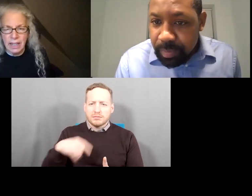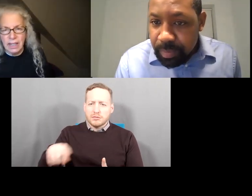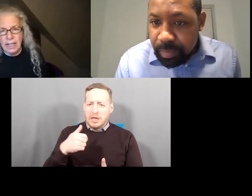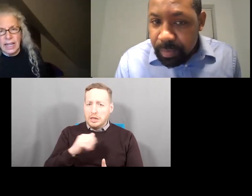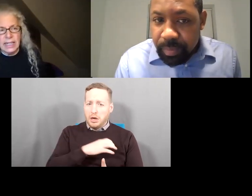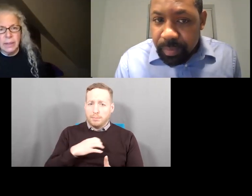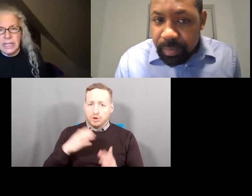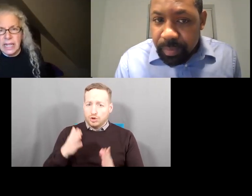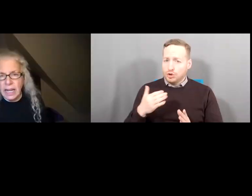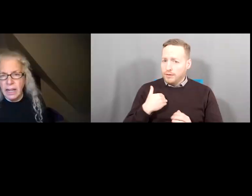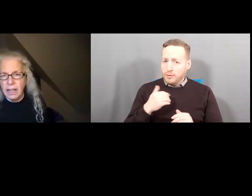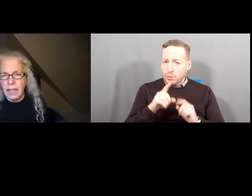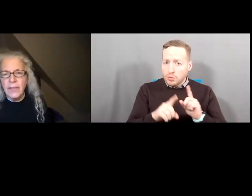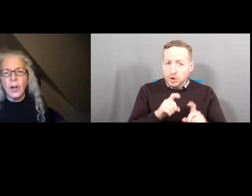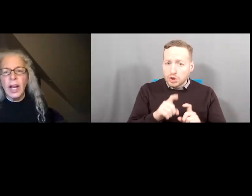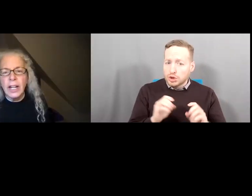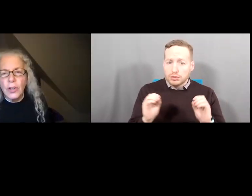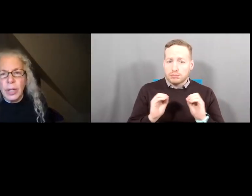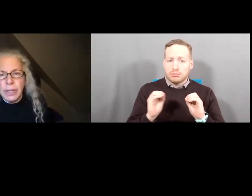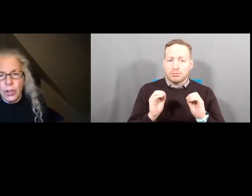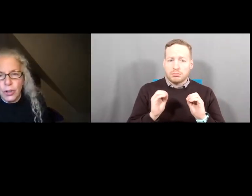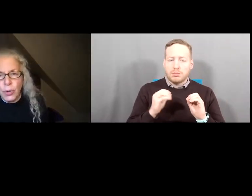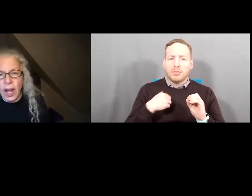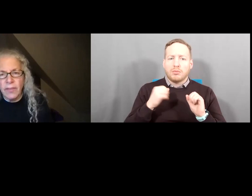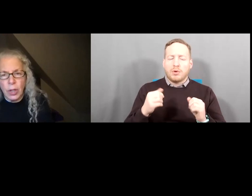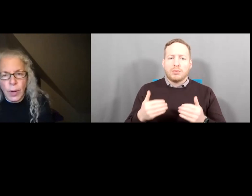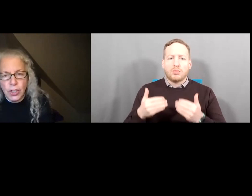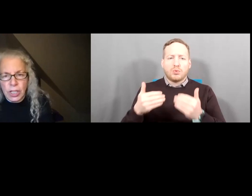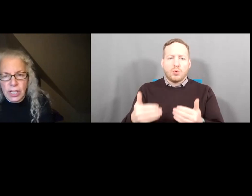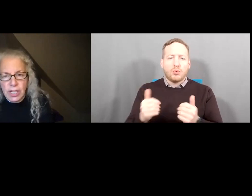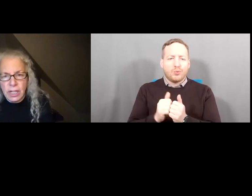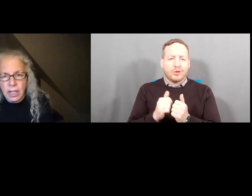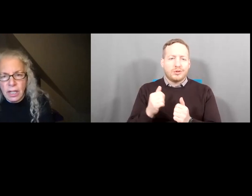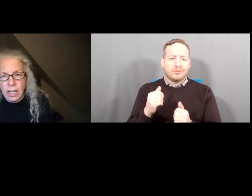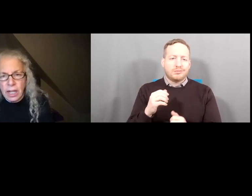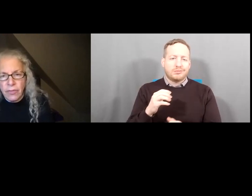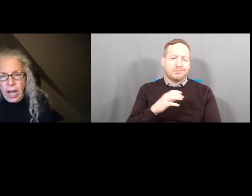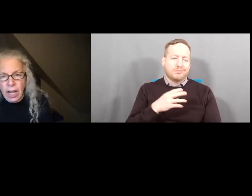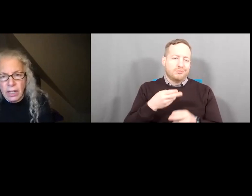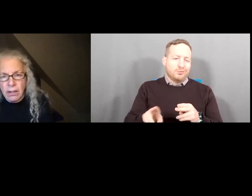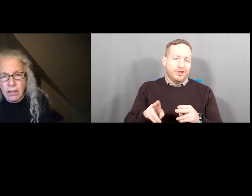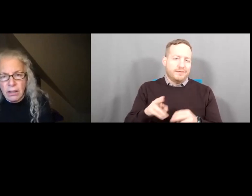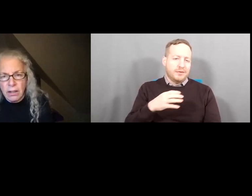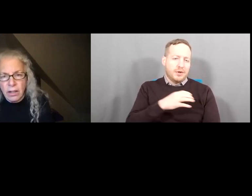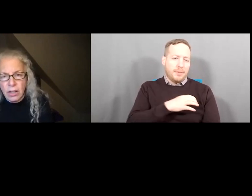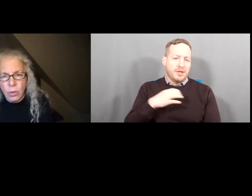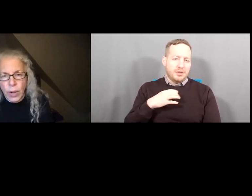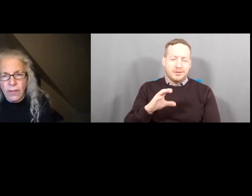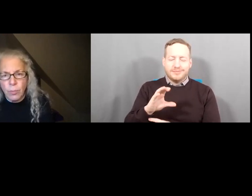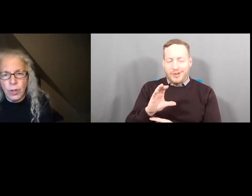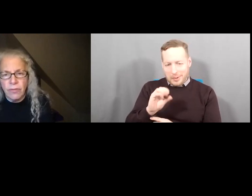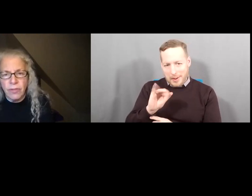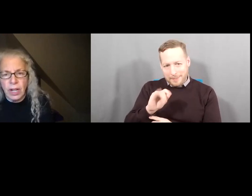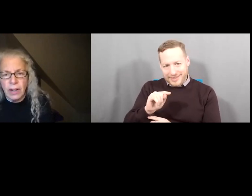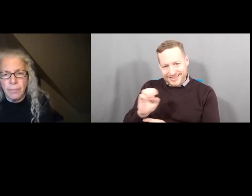meeting. And Tim is saying, if there are any other commissioners who have any questions, if not, we